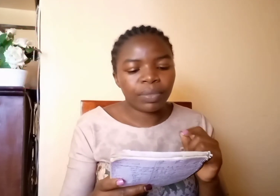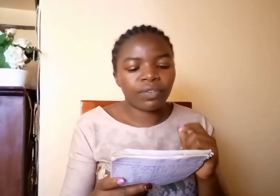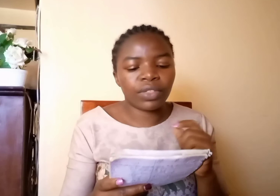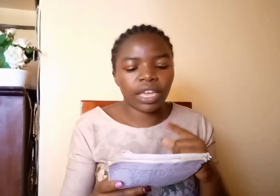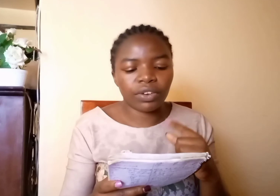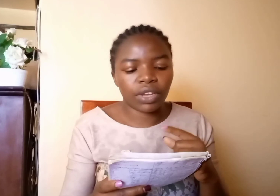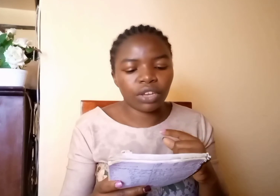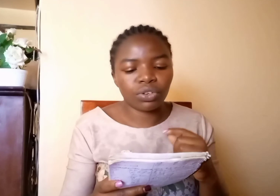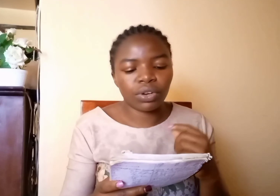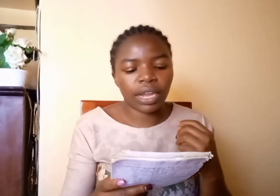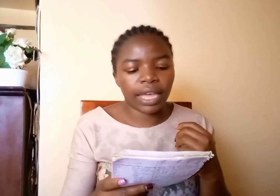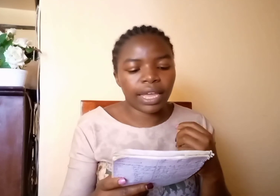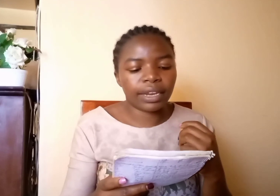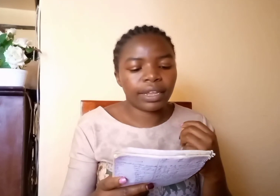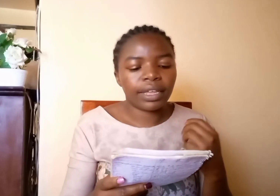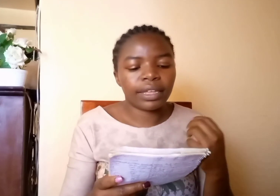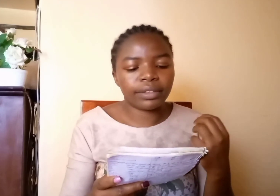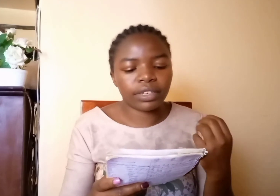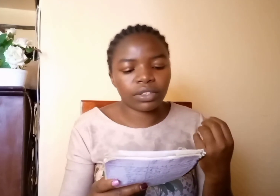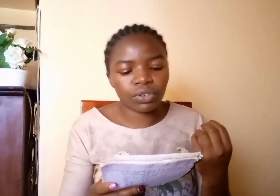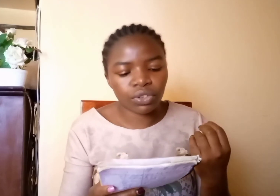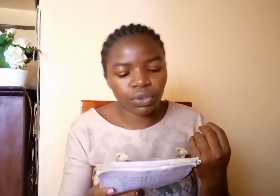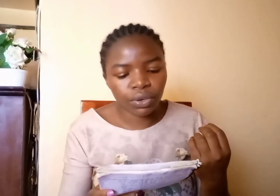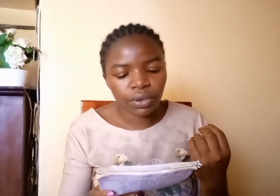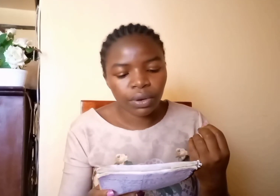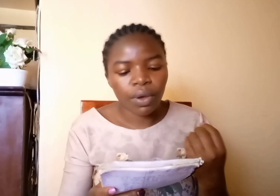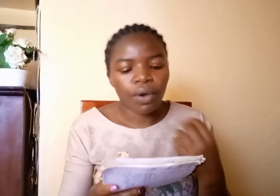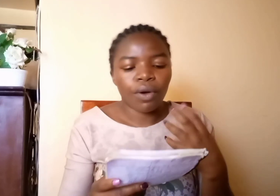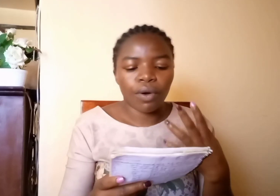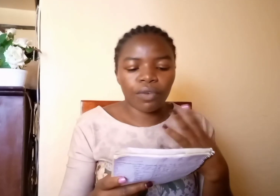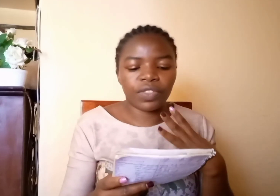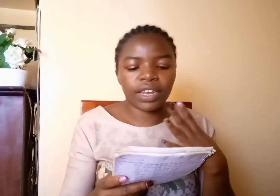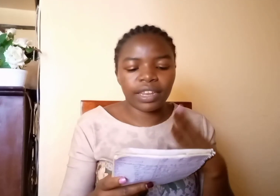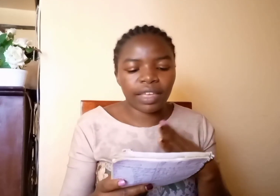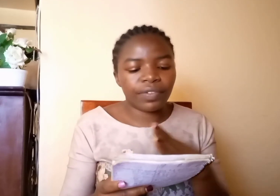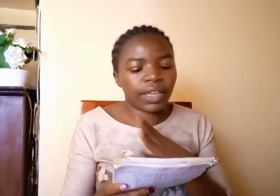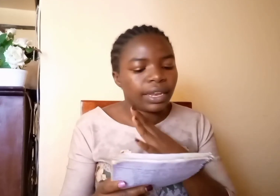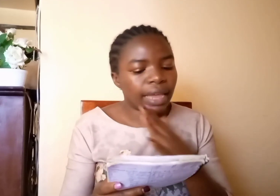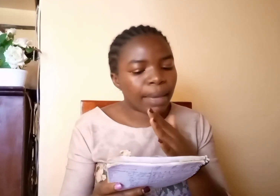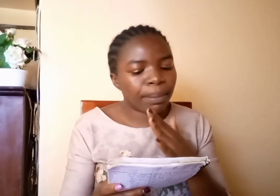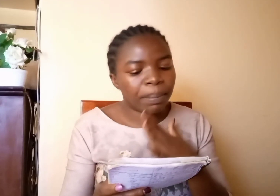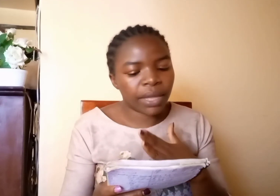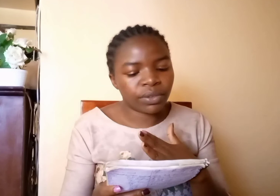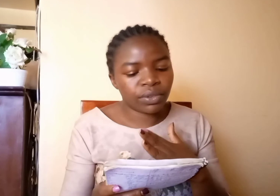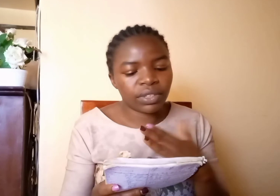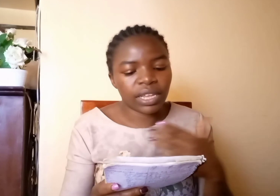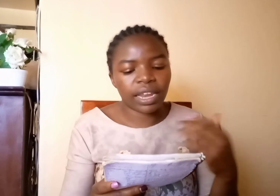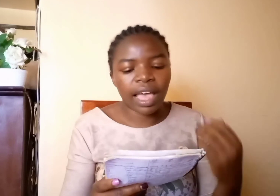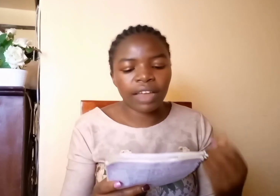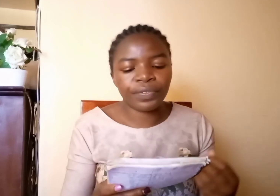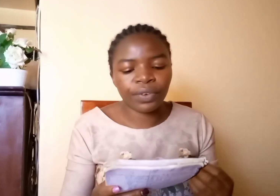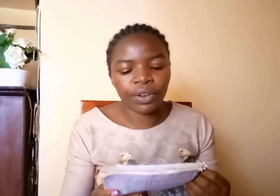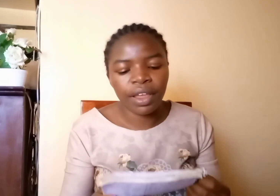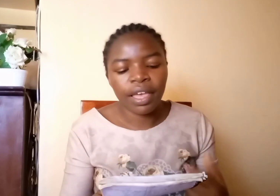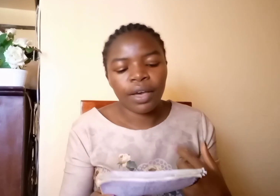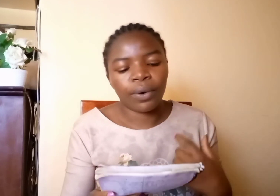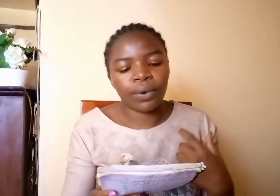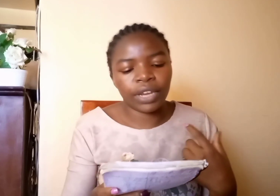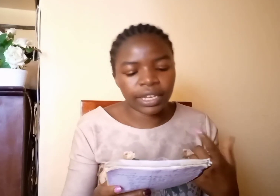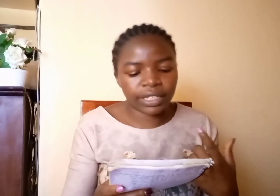for the Education and Institution of the Deaf and Dumb Persons in Hartford,